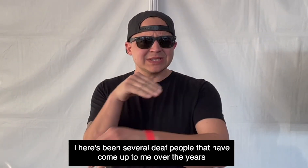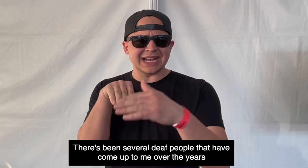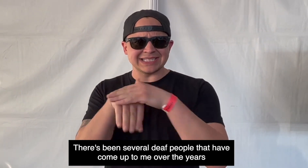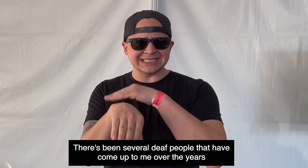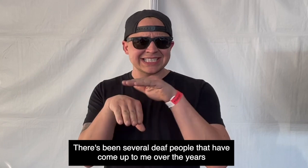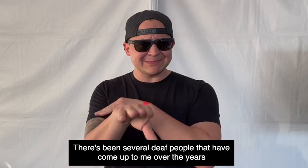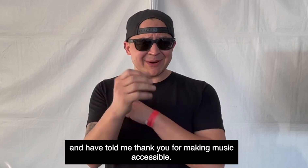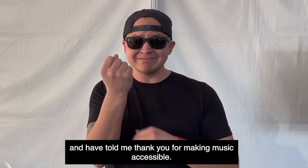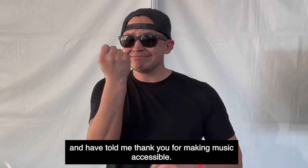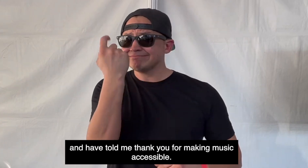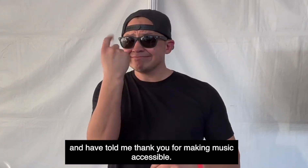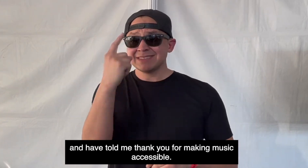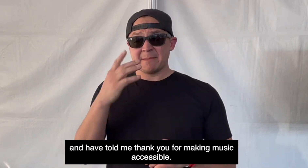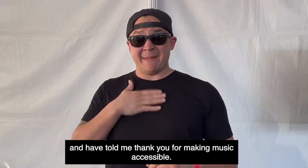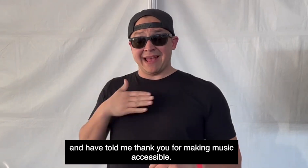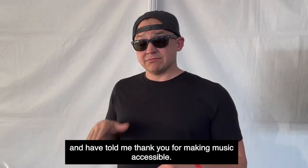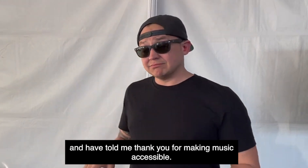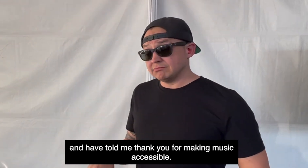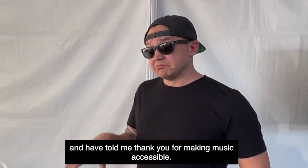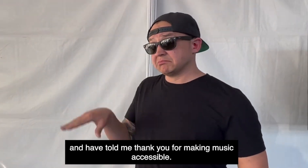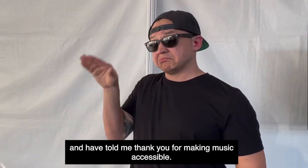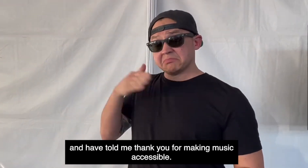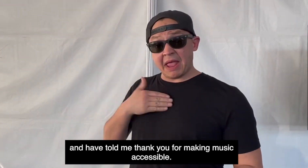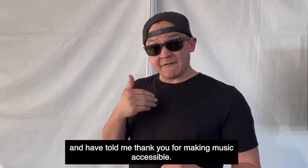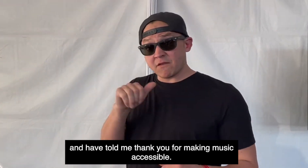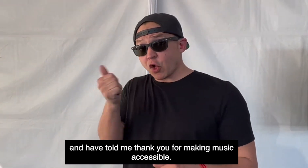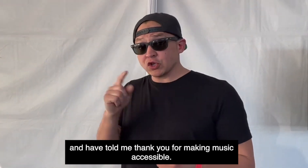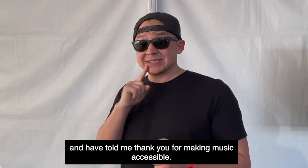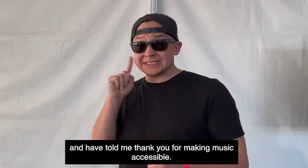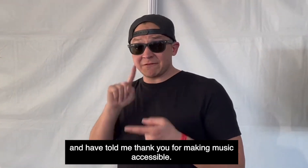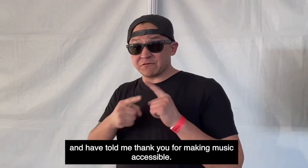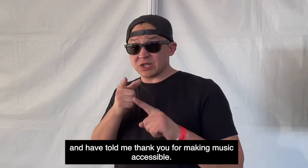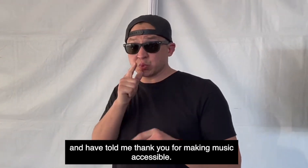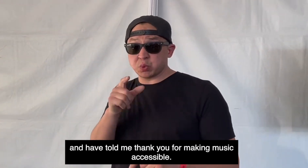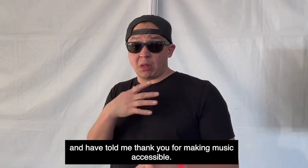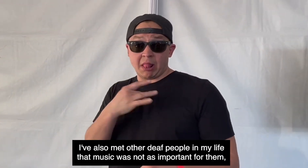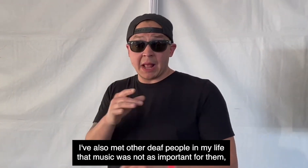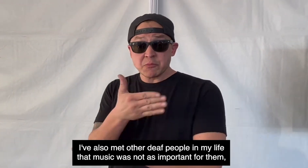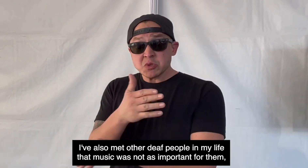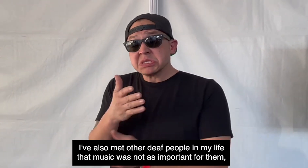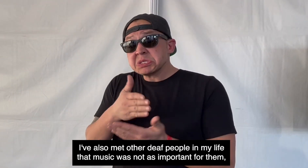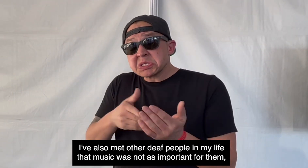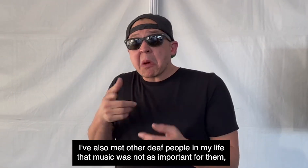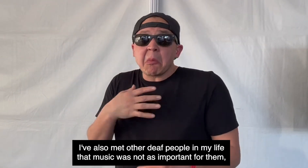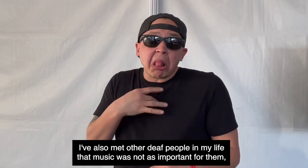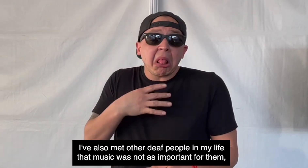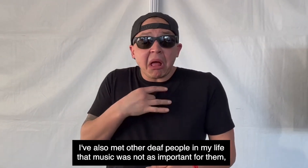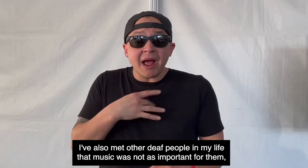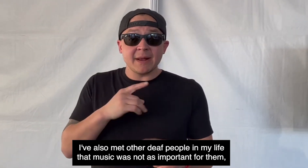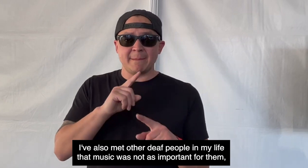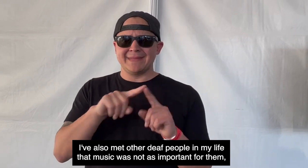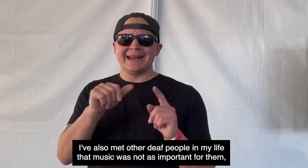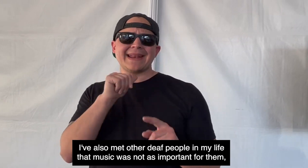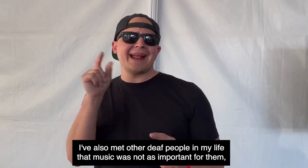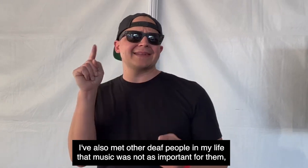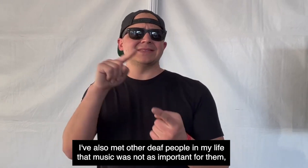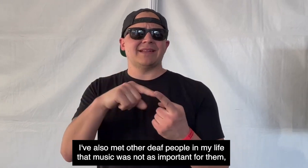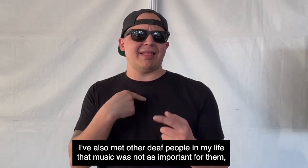over the years and have told me thank you for making music accessible. I've also met other deaf people in my life that music was not